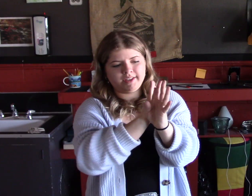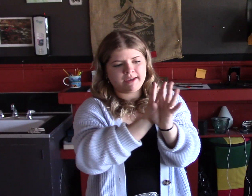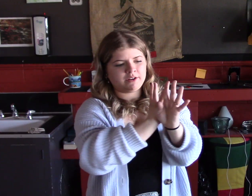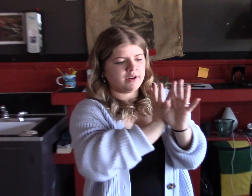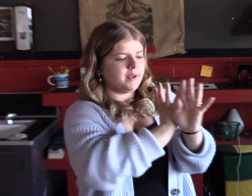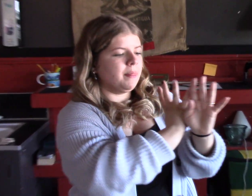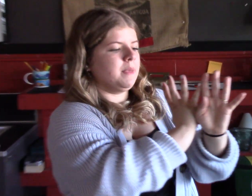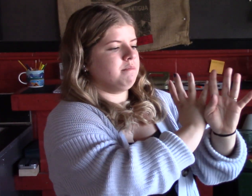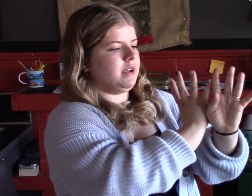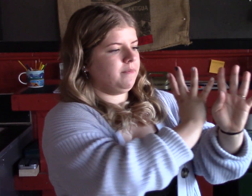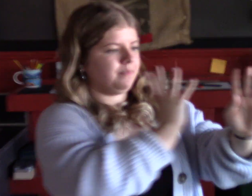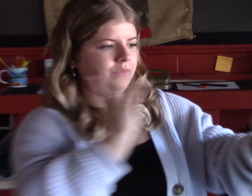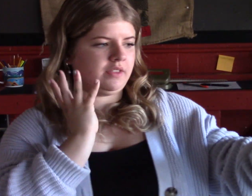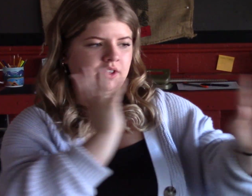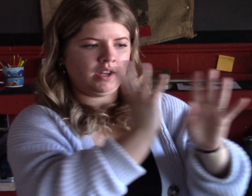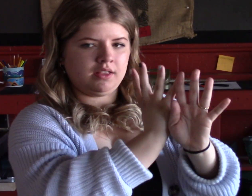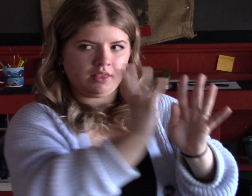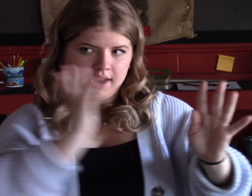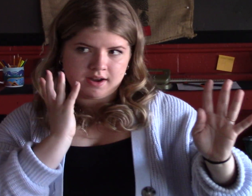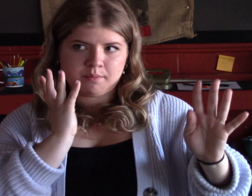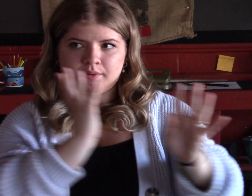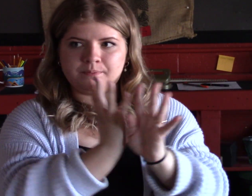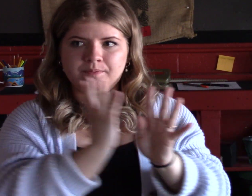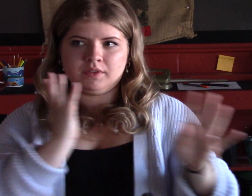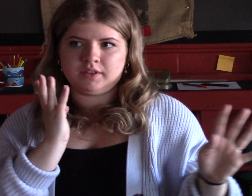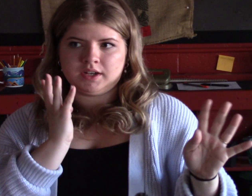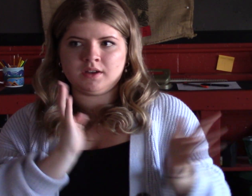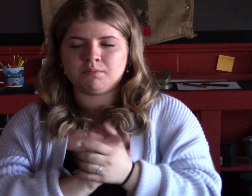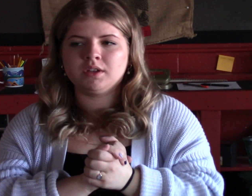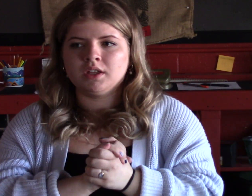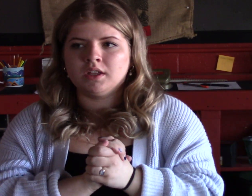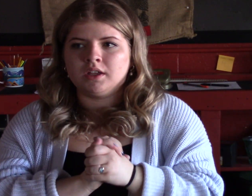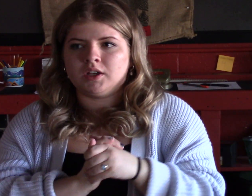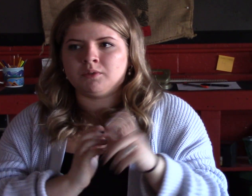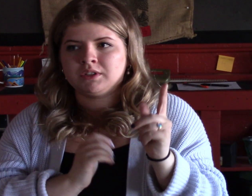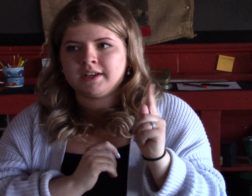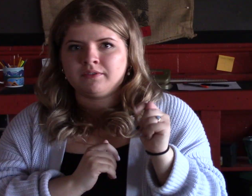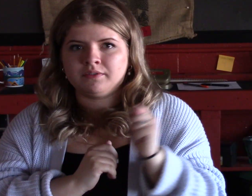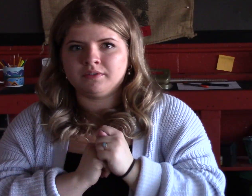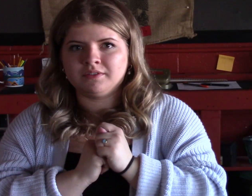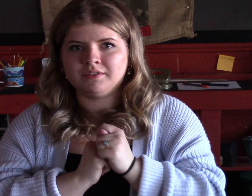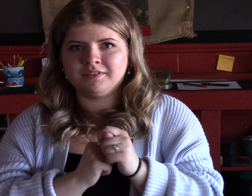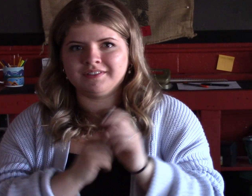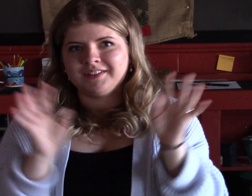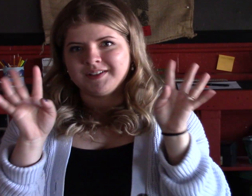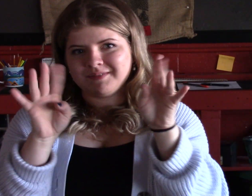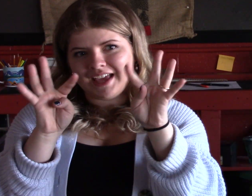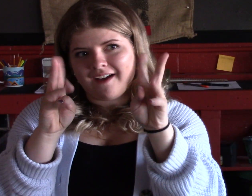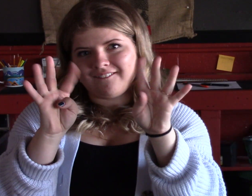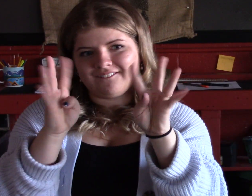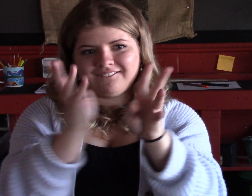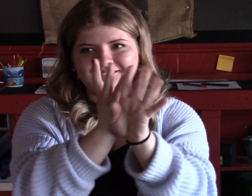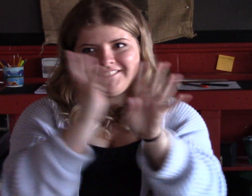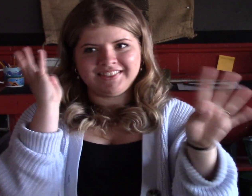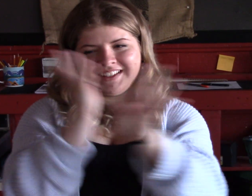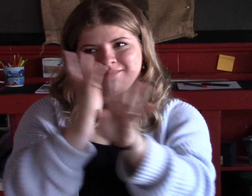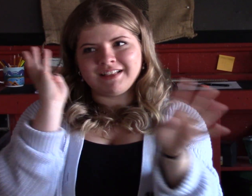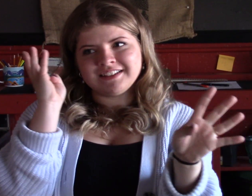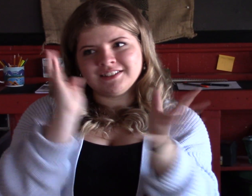matter, and then line up. Because your fingers are the people, right? Yeah, they symbolize the